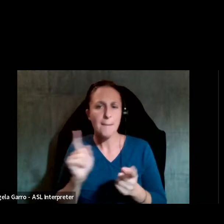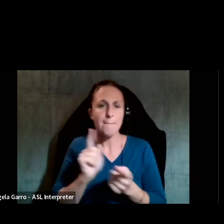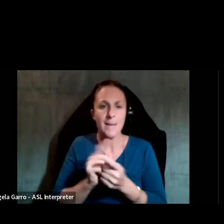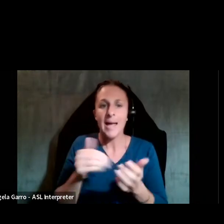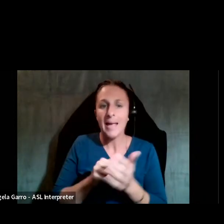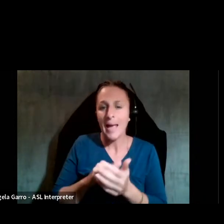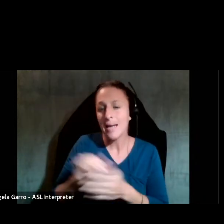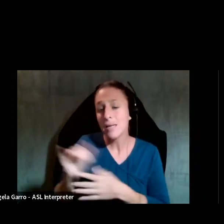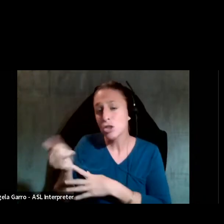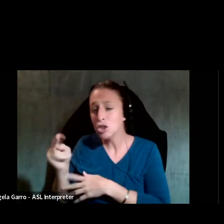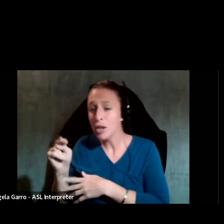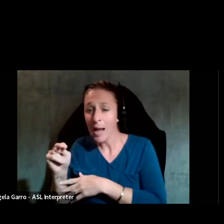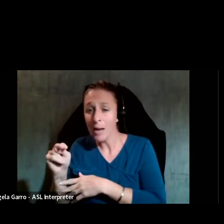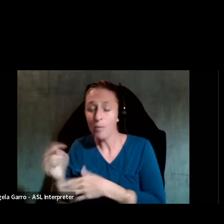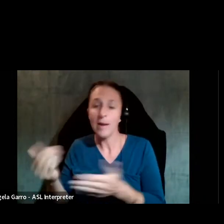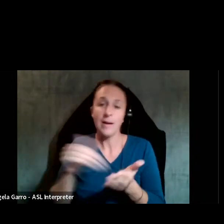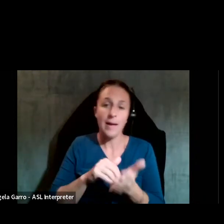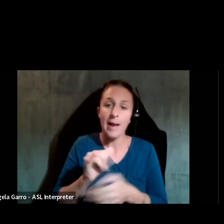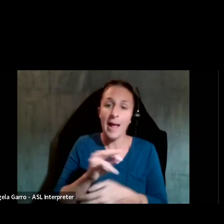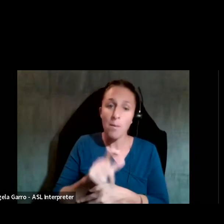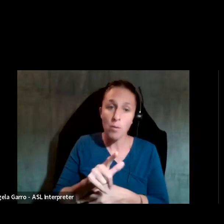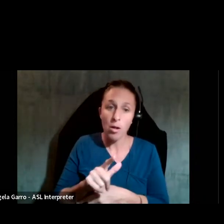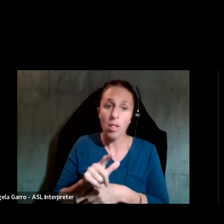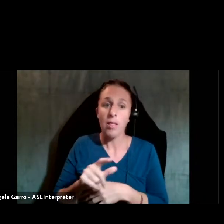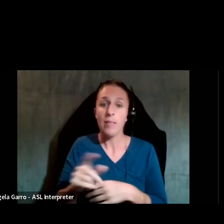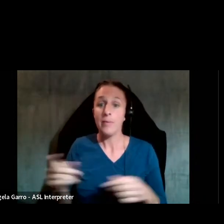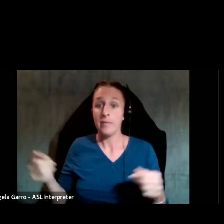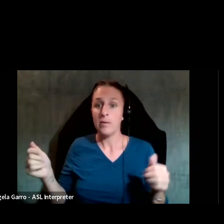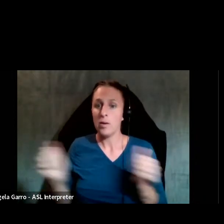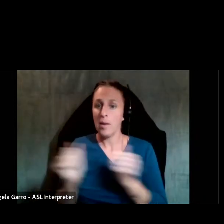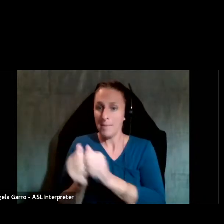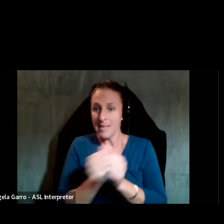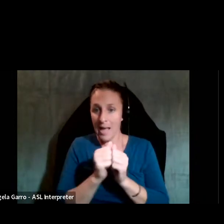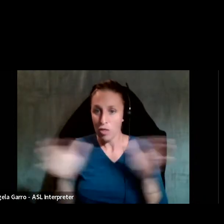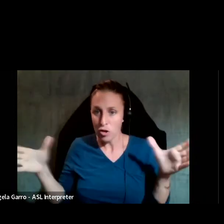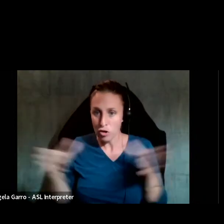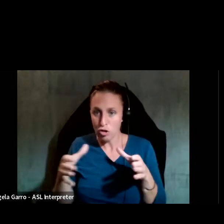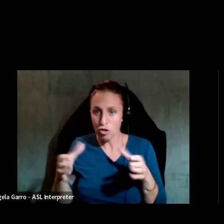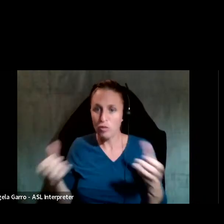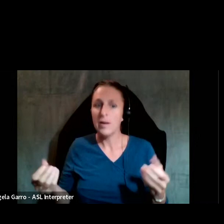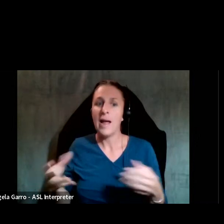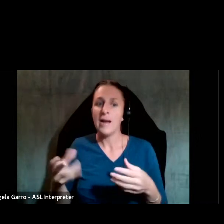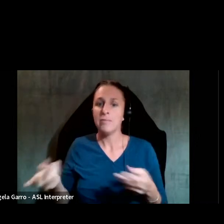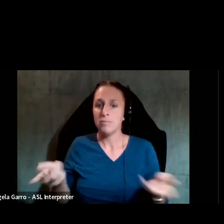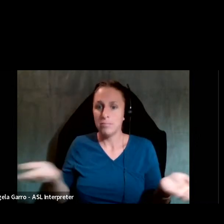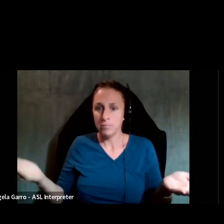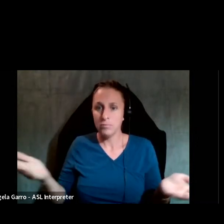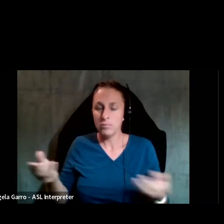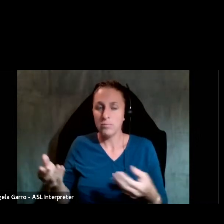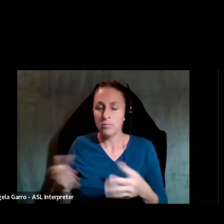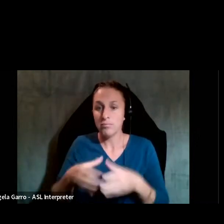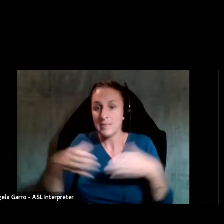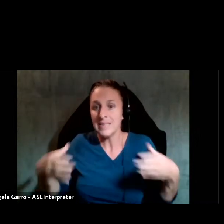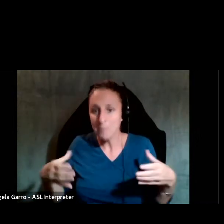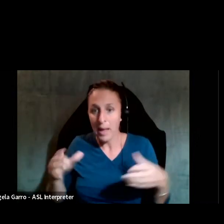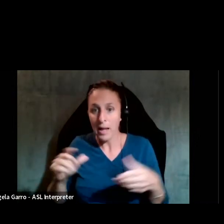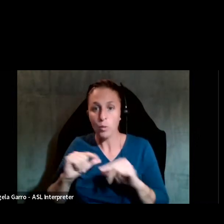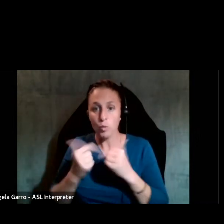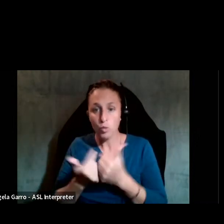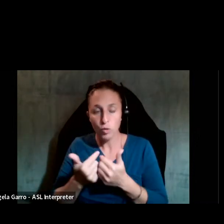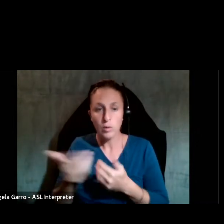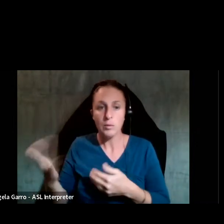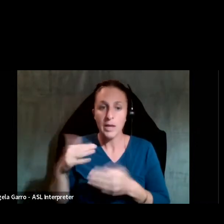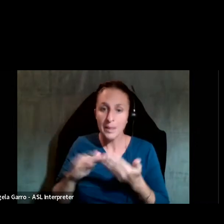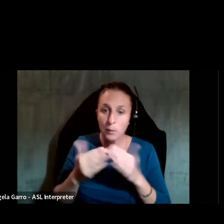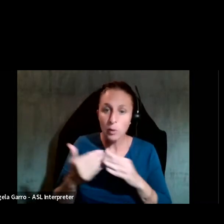April, to come back together and to continue and expand the group and bring in some community members, some city